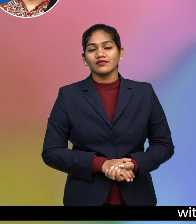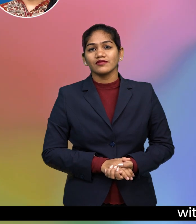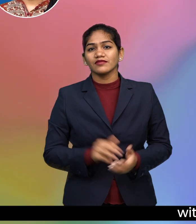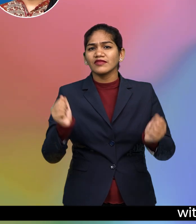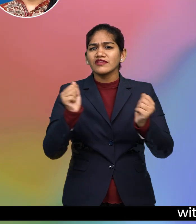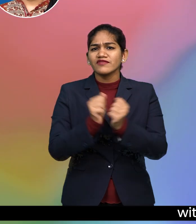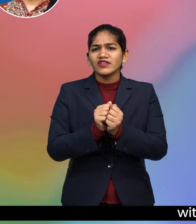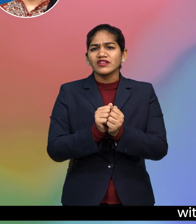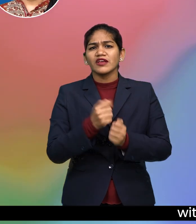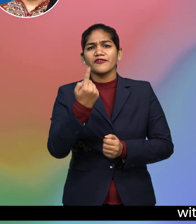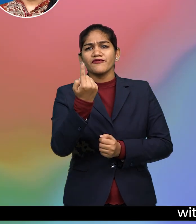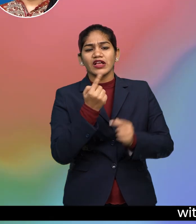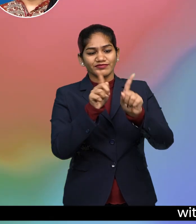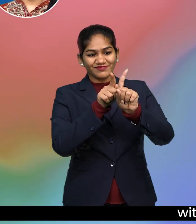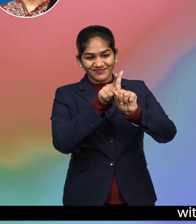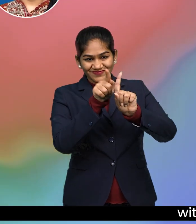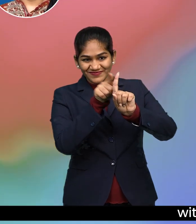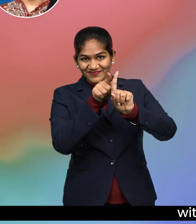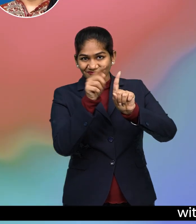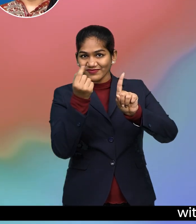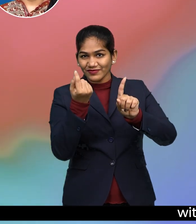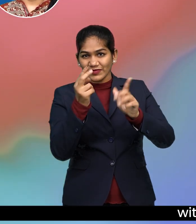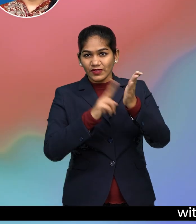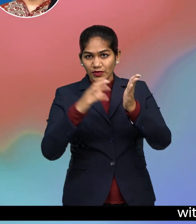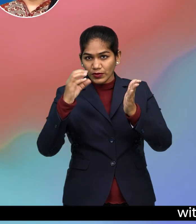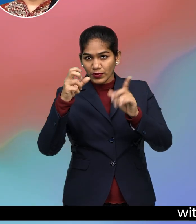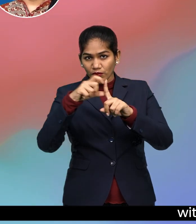with at least one node